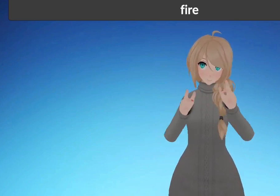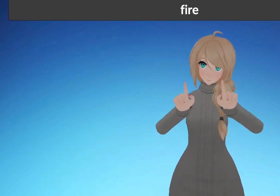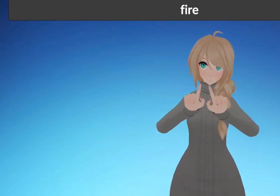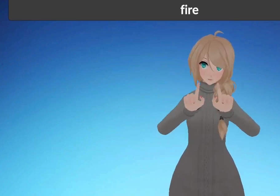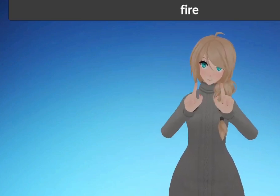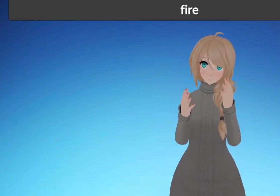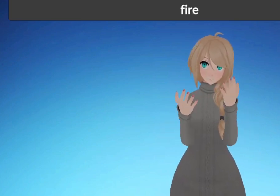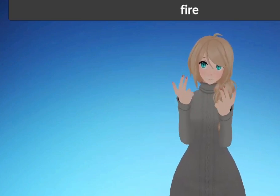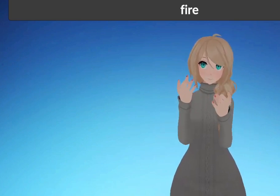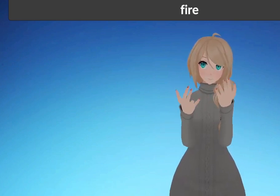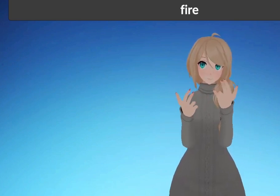Same.